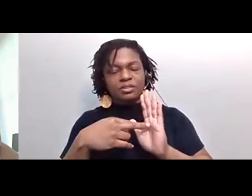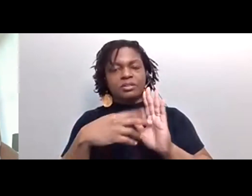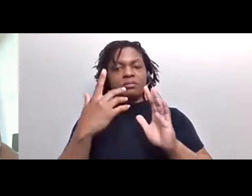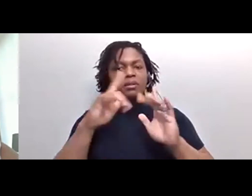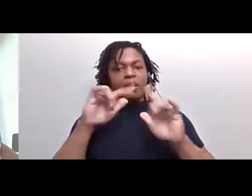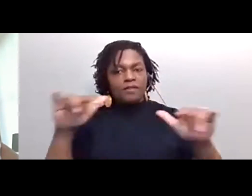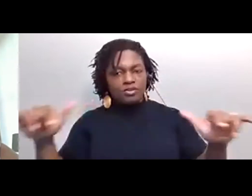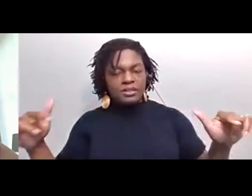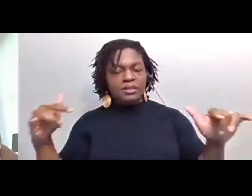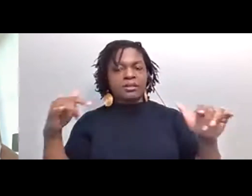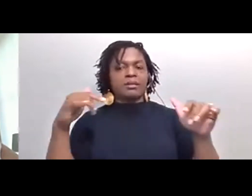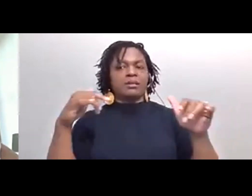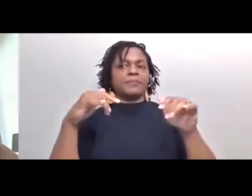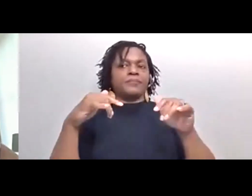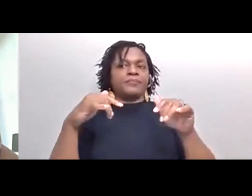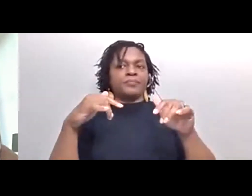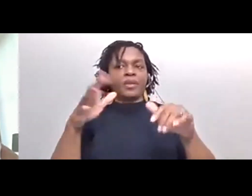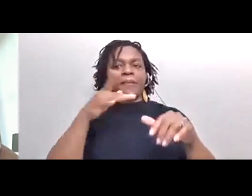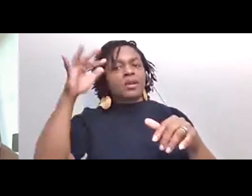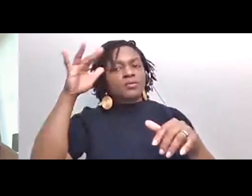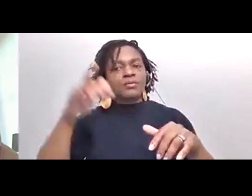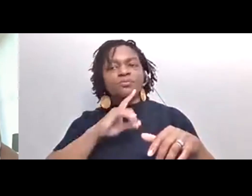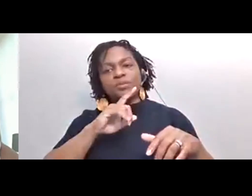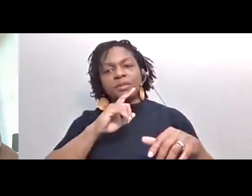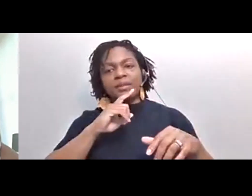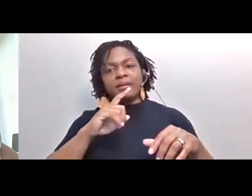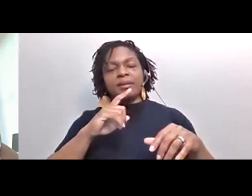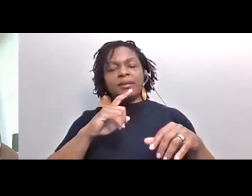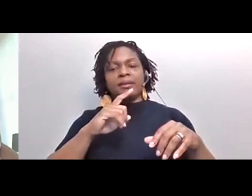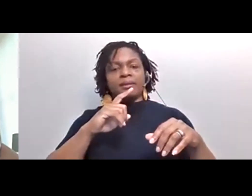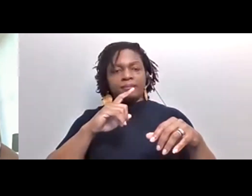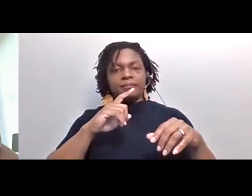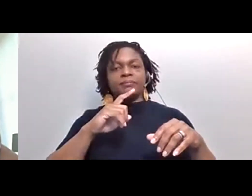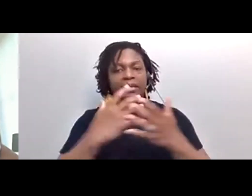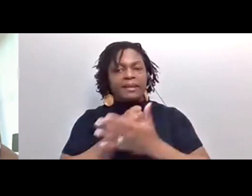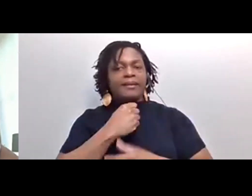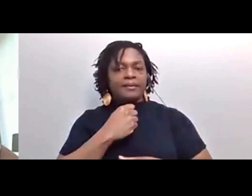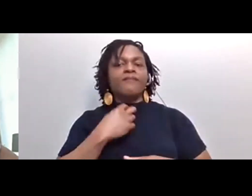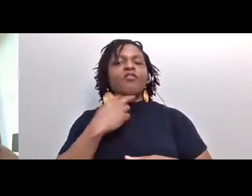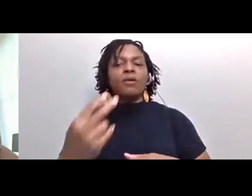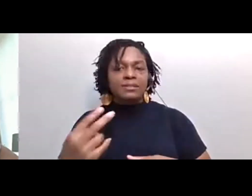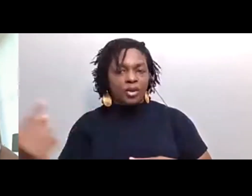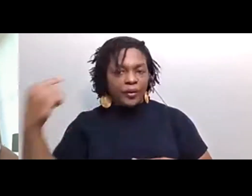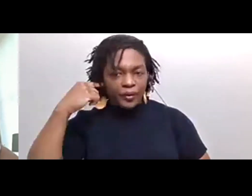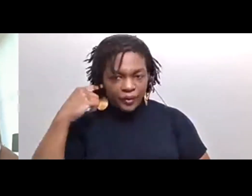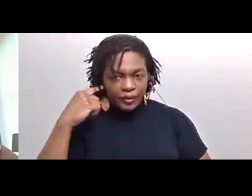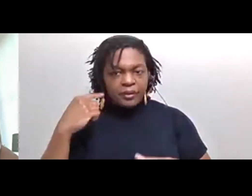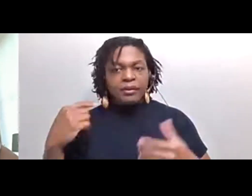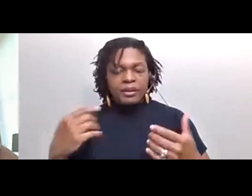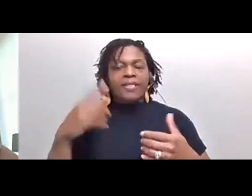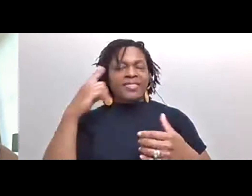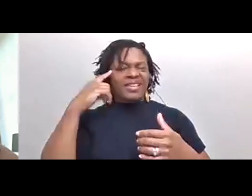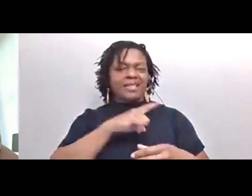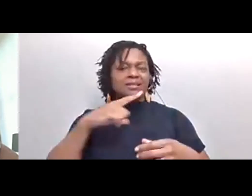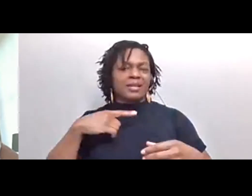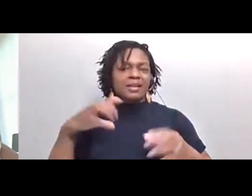diversity, that parents are really being heard. And so I think the legislative committee will recommend some next